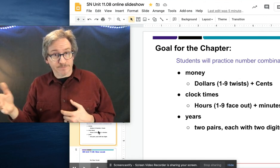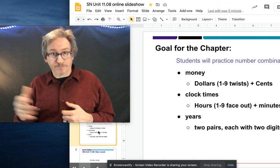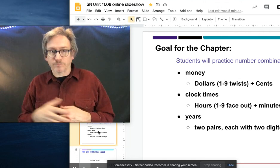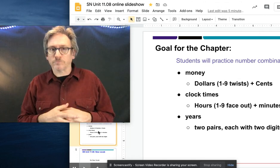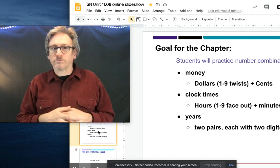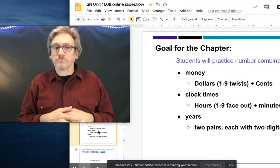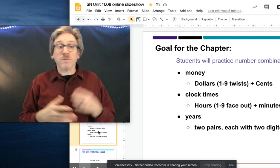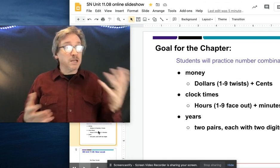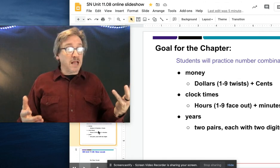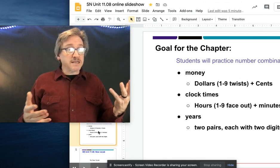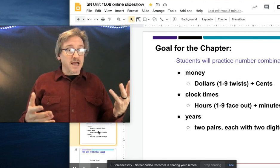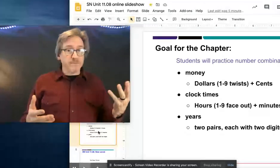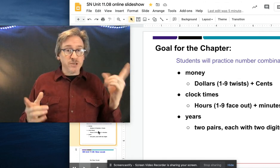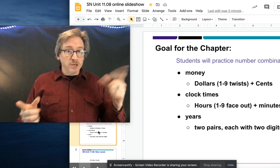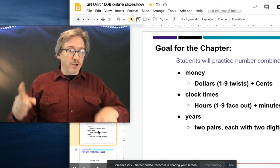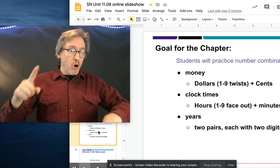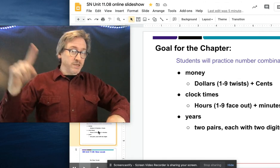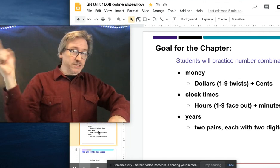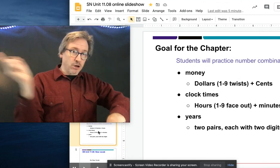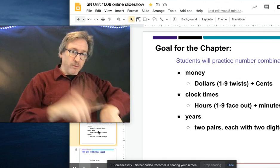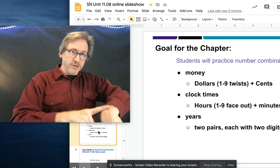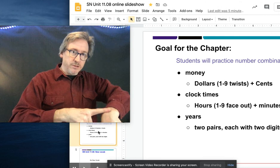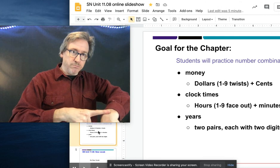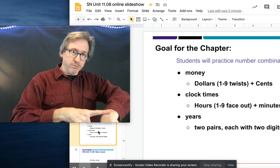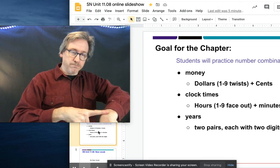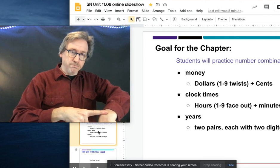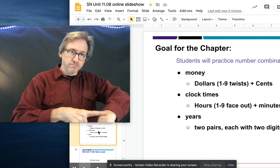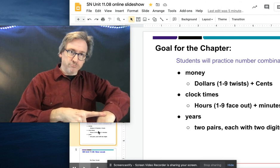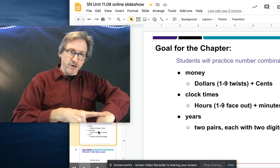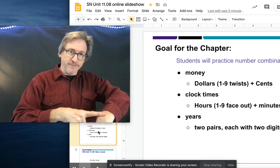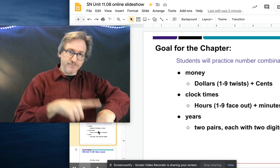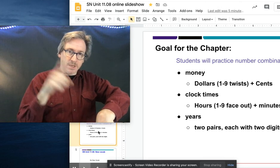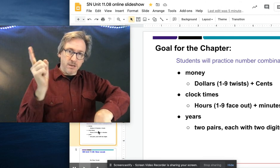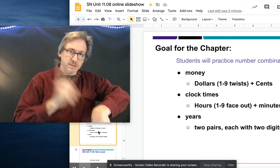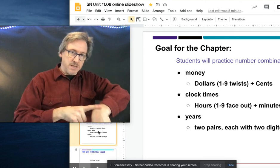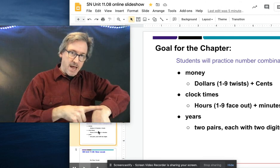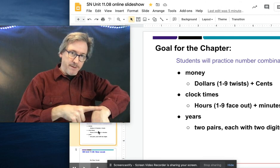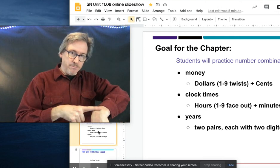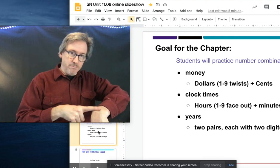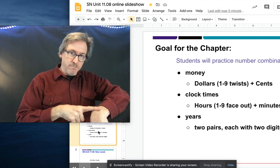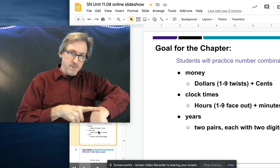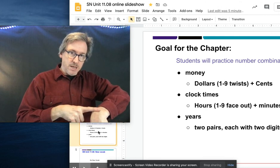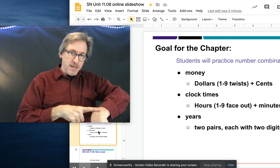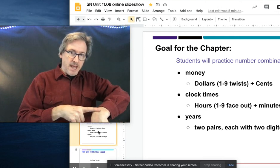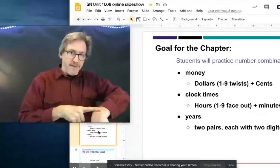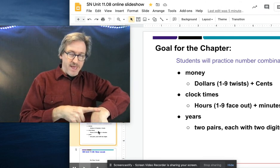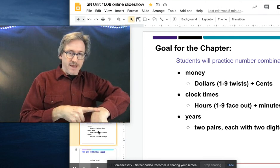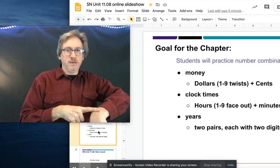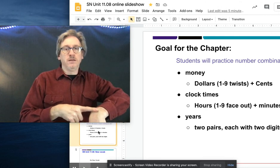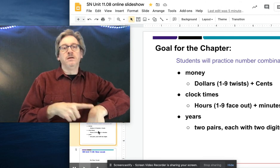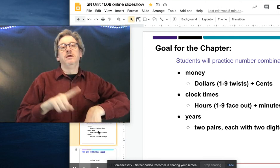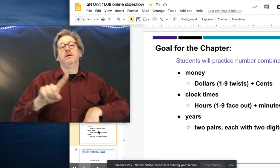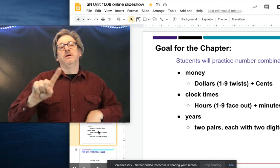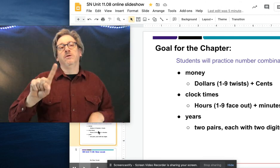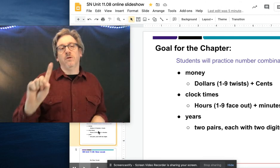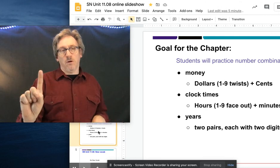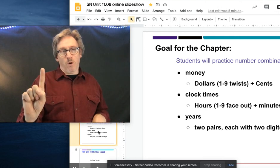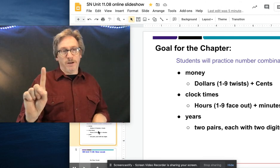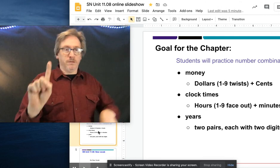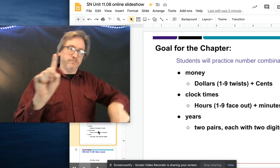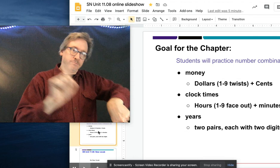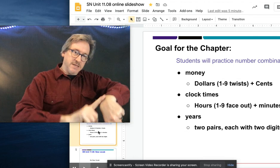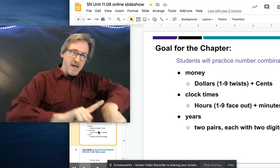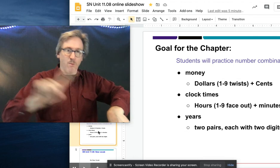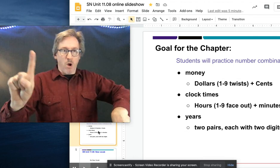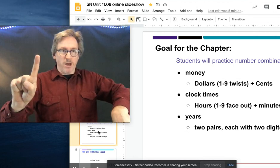cents. Clock times, we always start with, right, time, and then